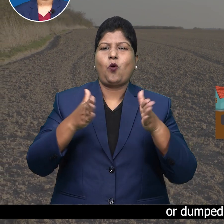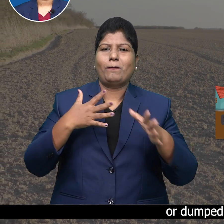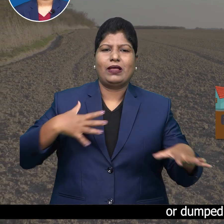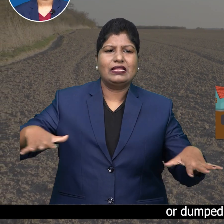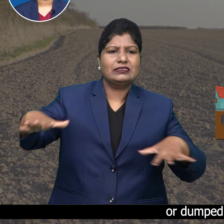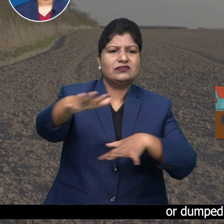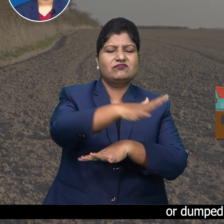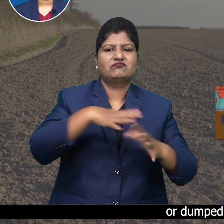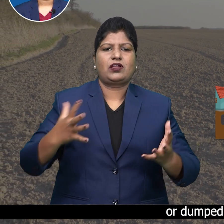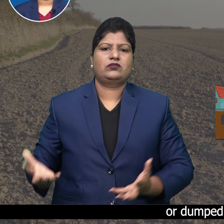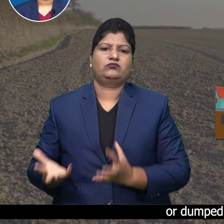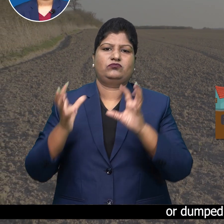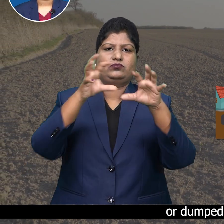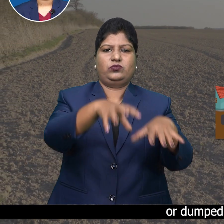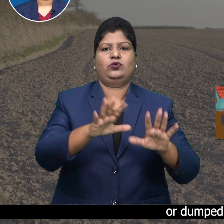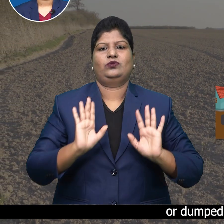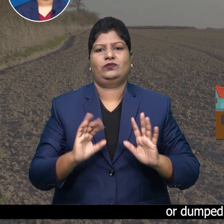lands.